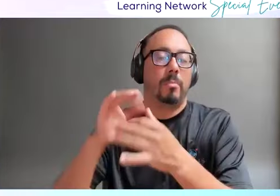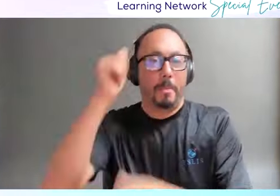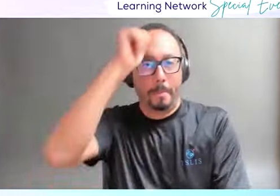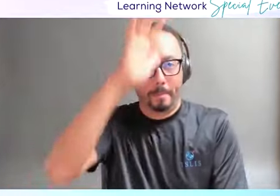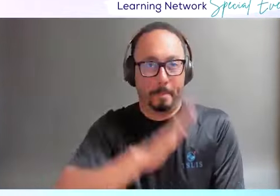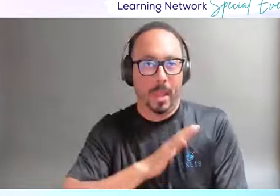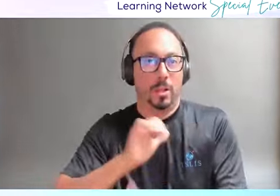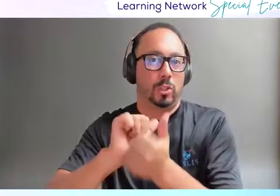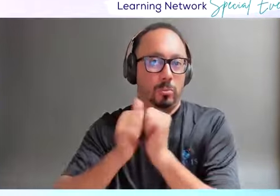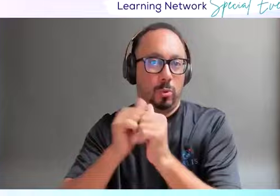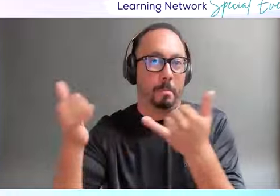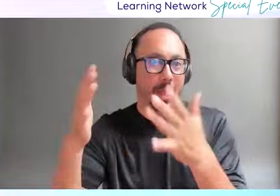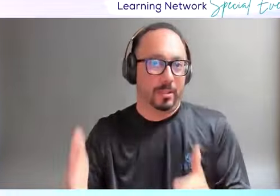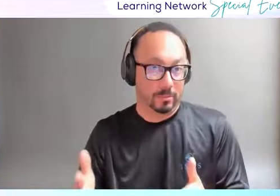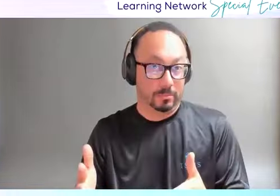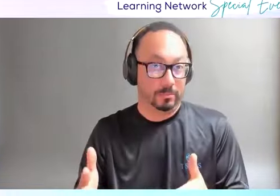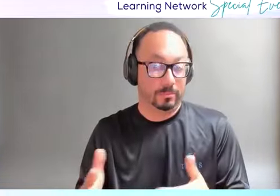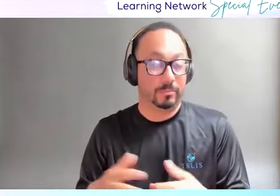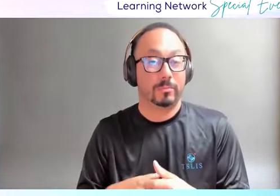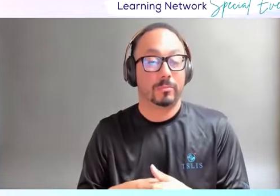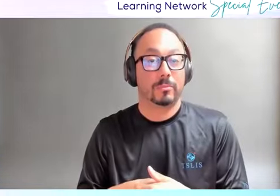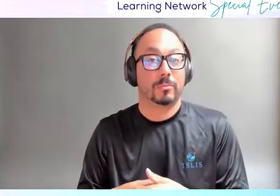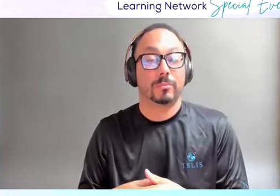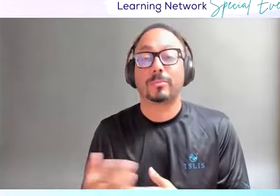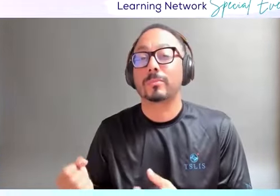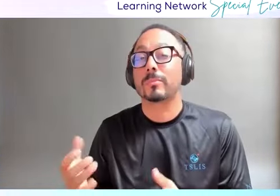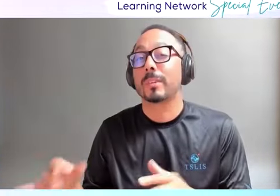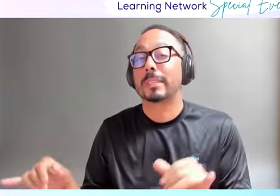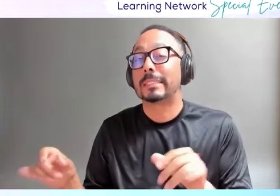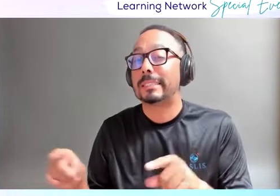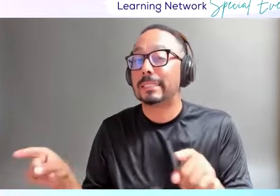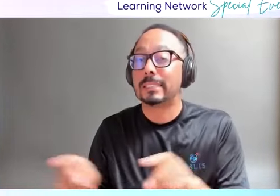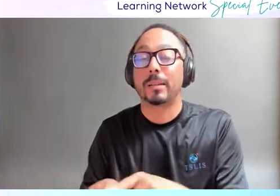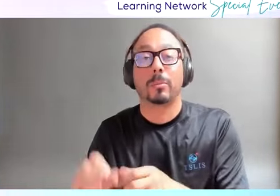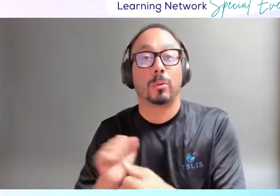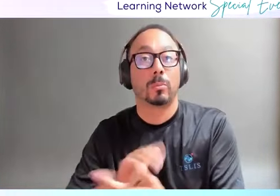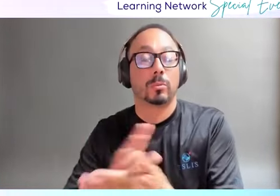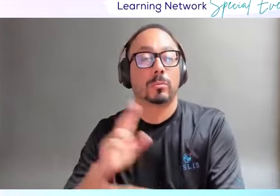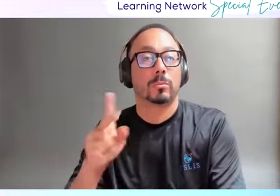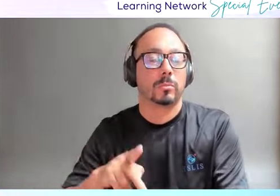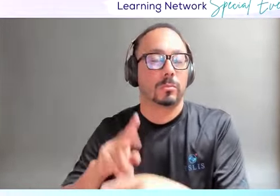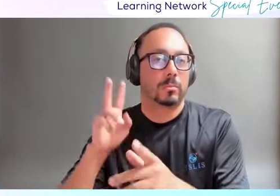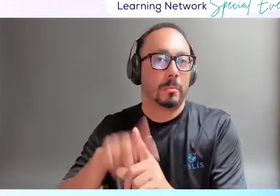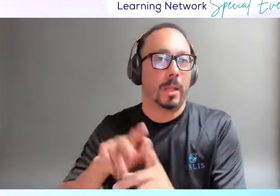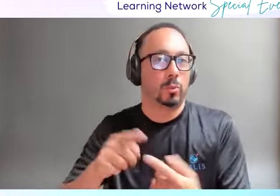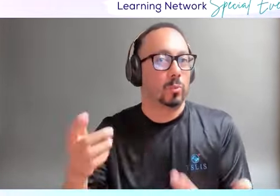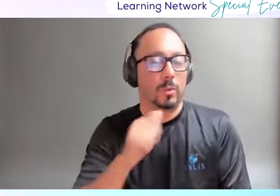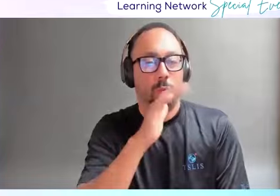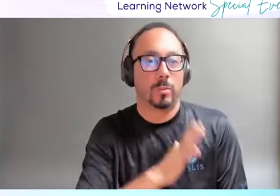whole area where applying some of those same approaches and principles to research are being applied to women who have been subjected to physical